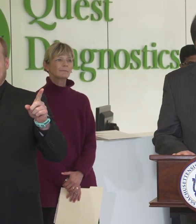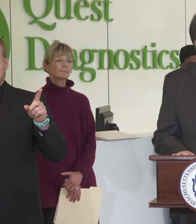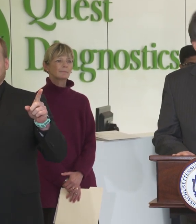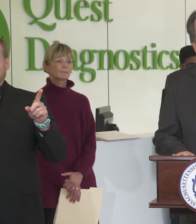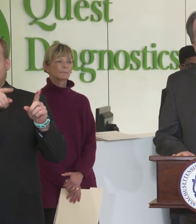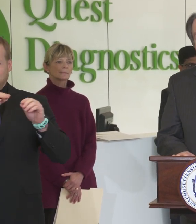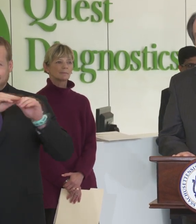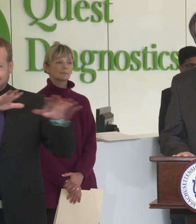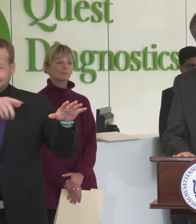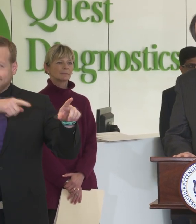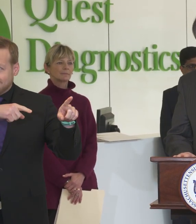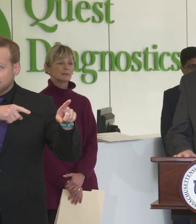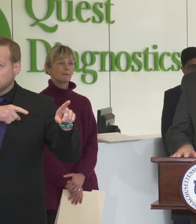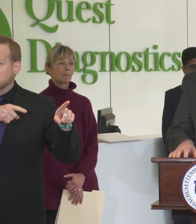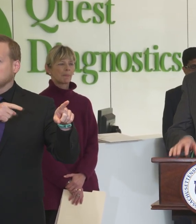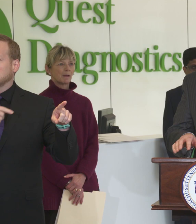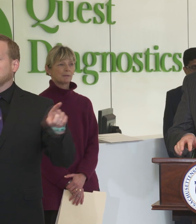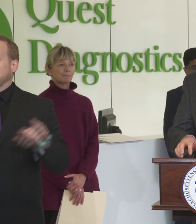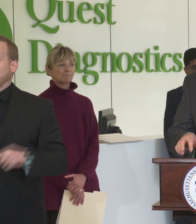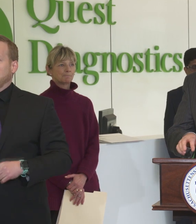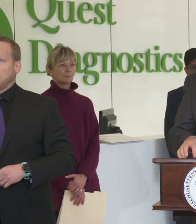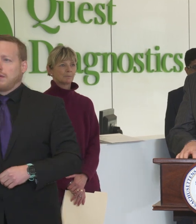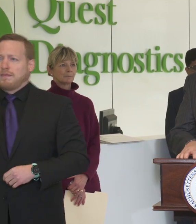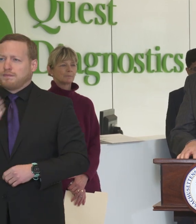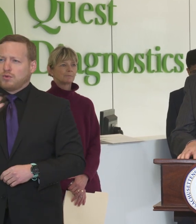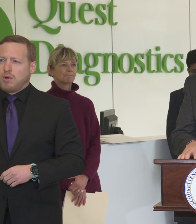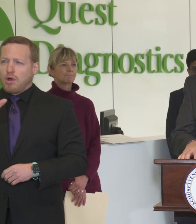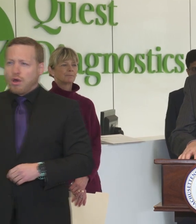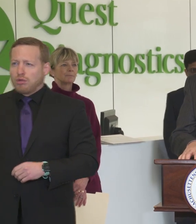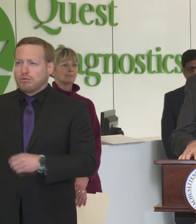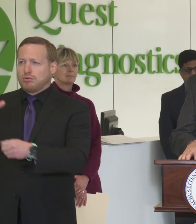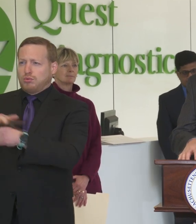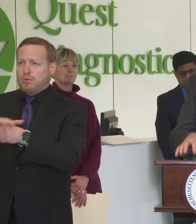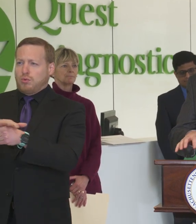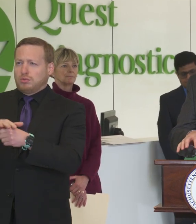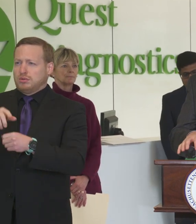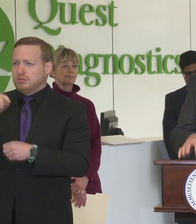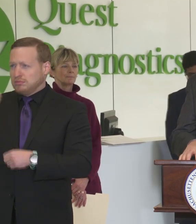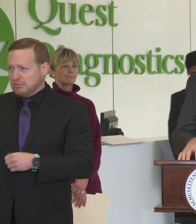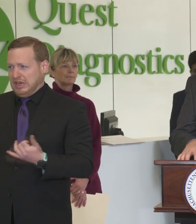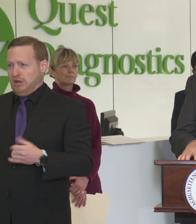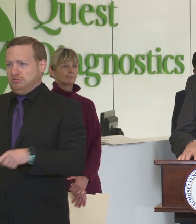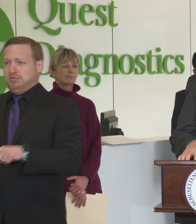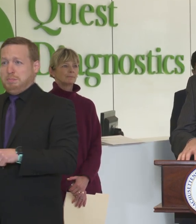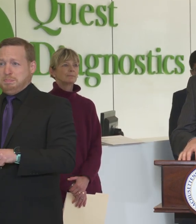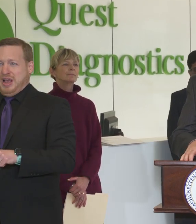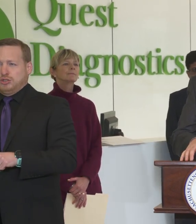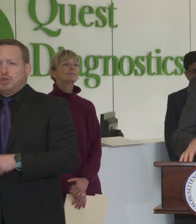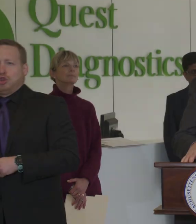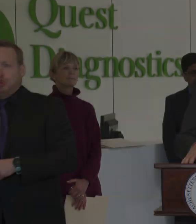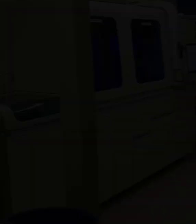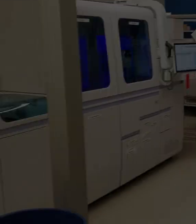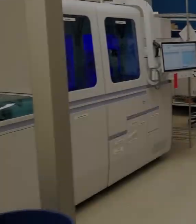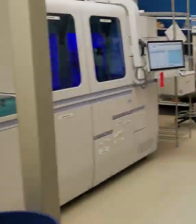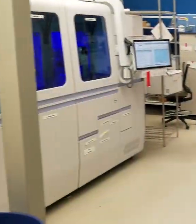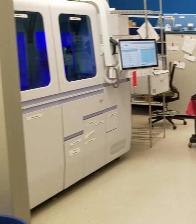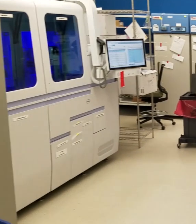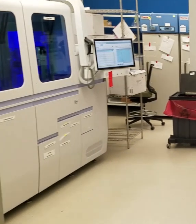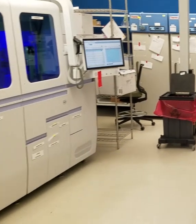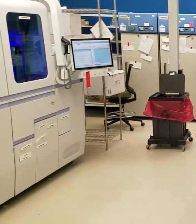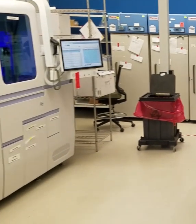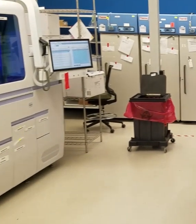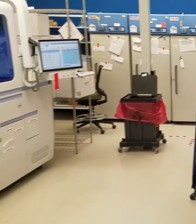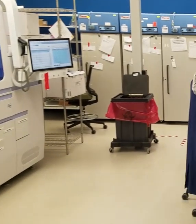up on a few other facilities, and this being the third. So I'm proud to say that this Marlborough facility will